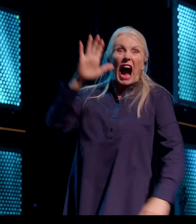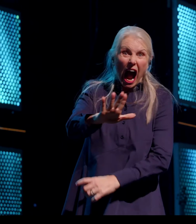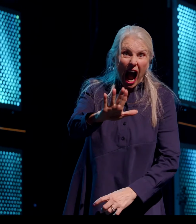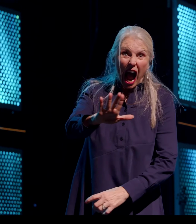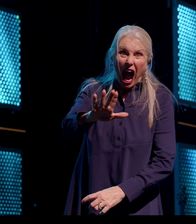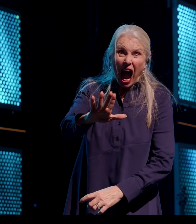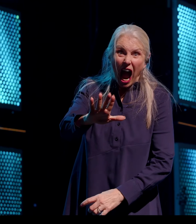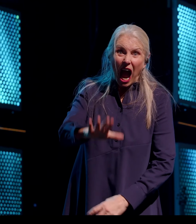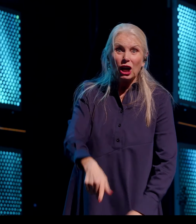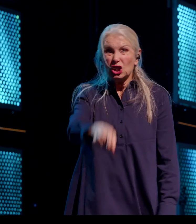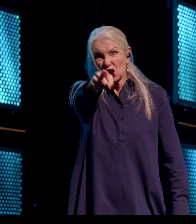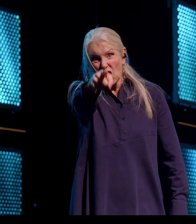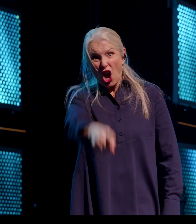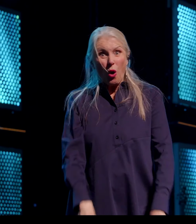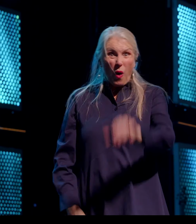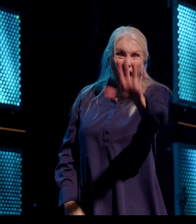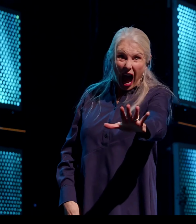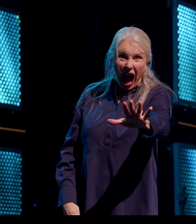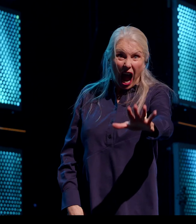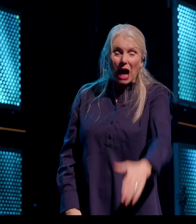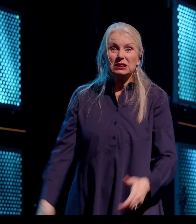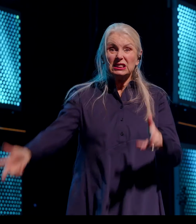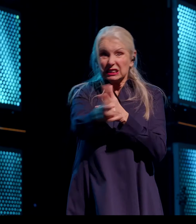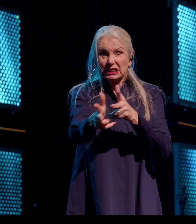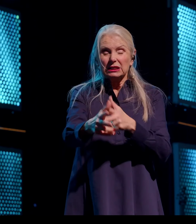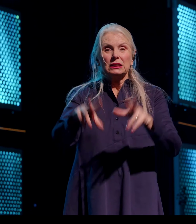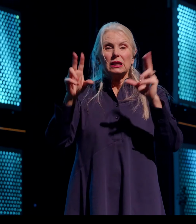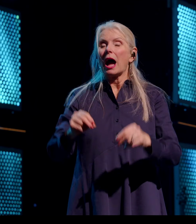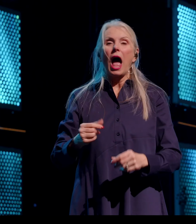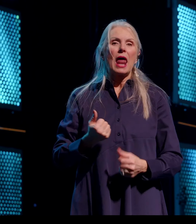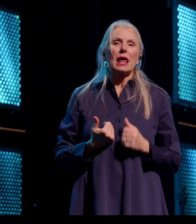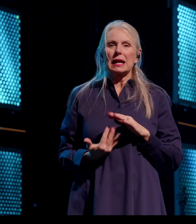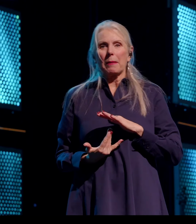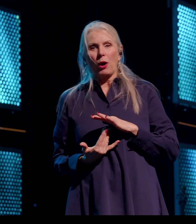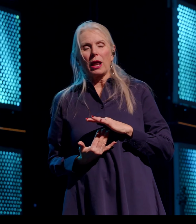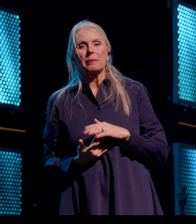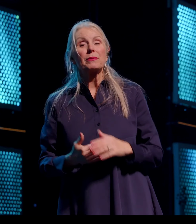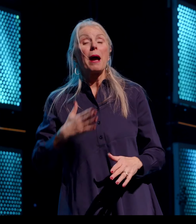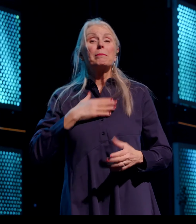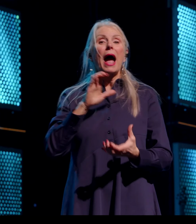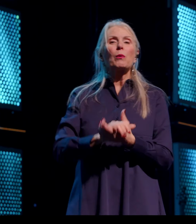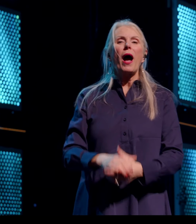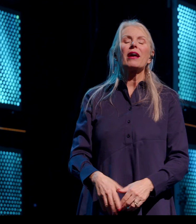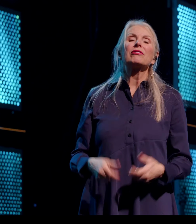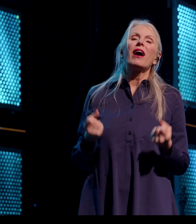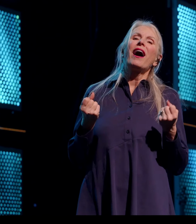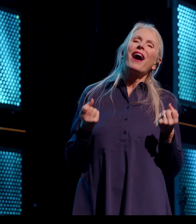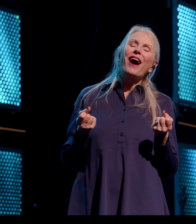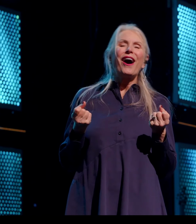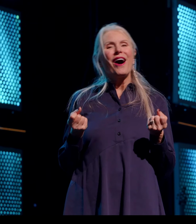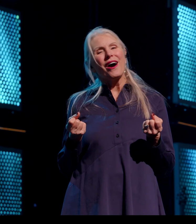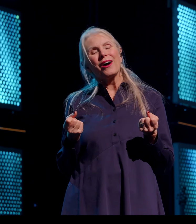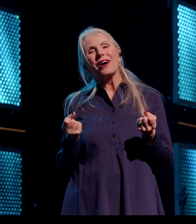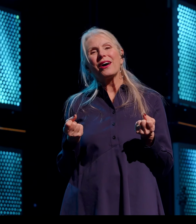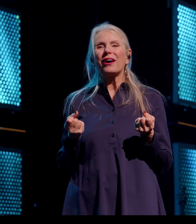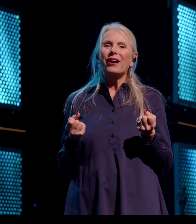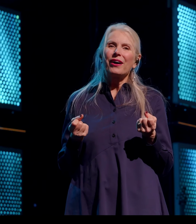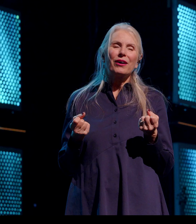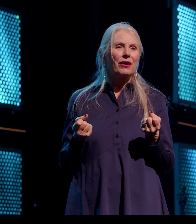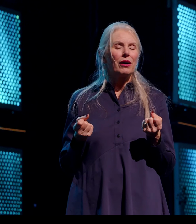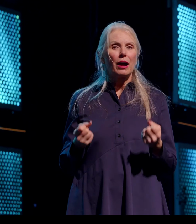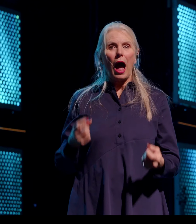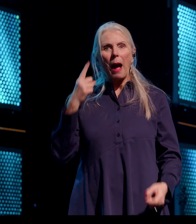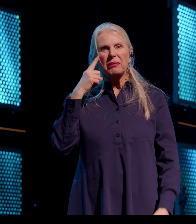hear that? That's what you deserve. And I'm boiling. And Natalie's just sitting there. Oh, that wasn't nice. I'm like, oh, maybe she should drive all the